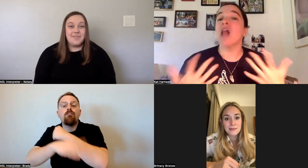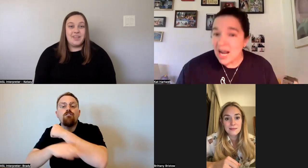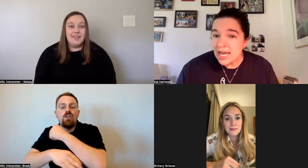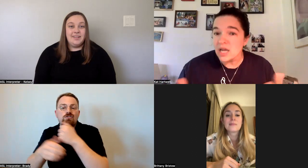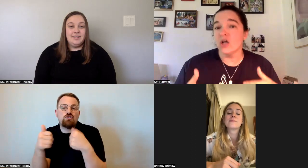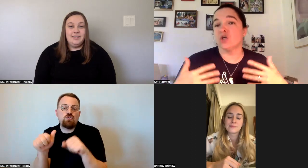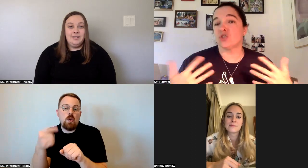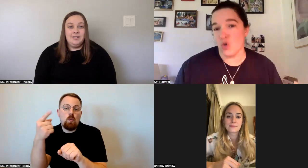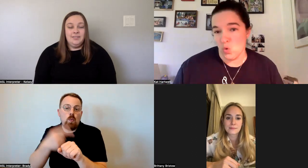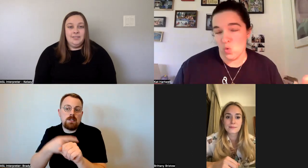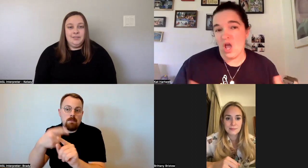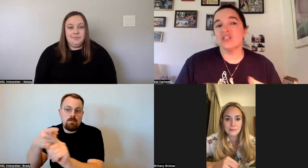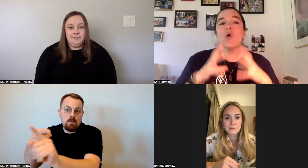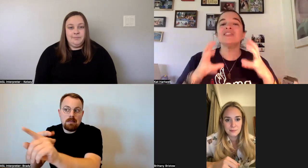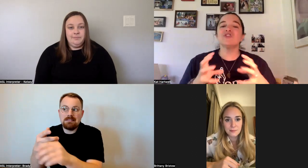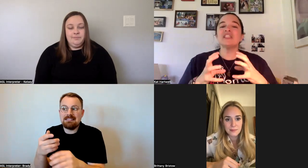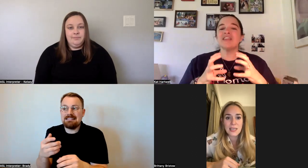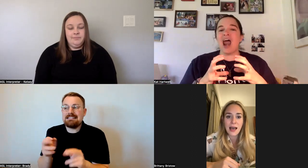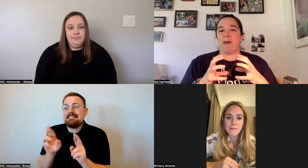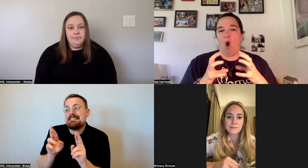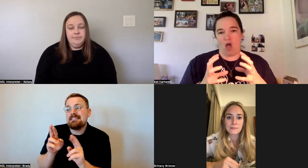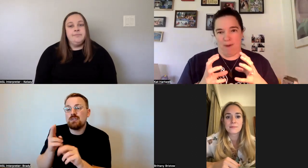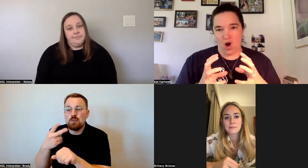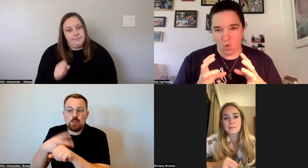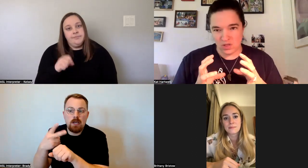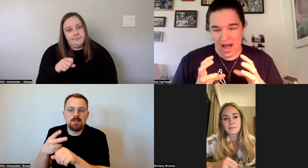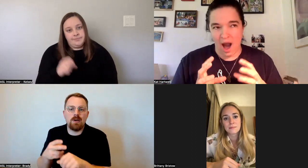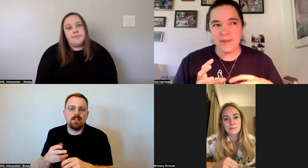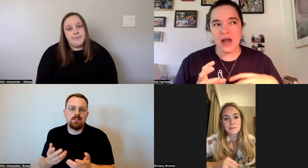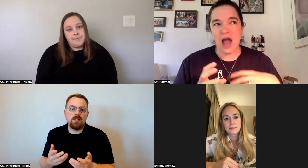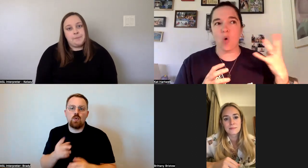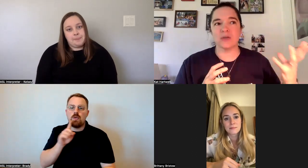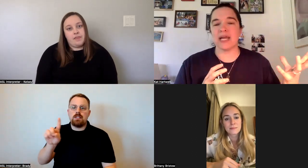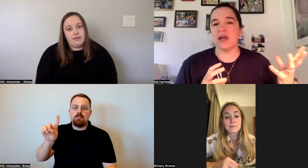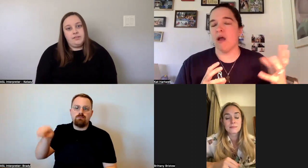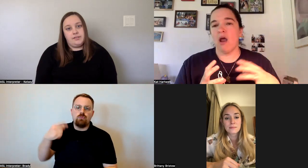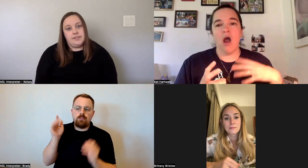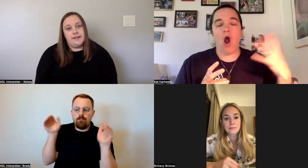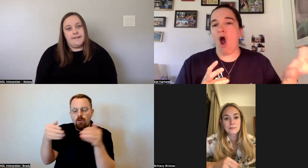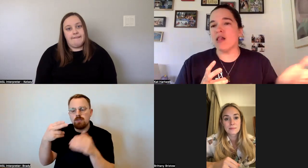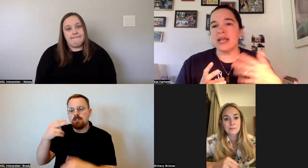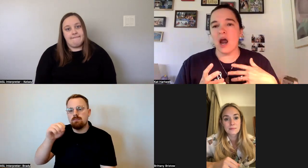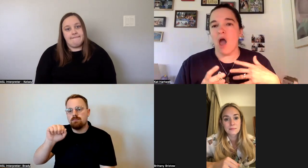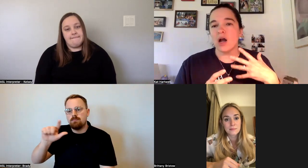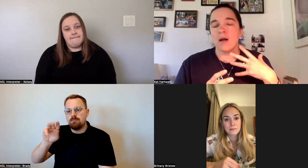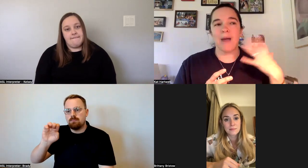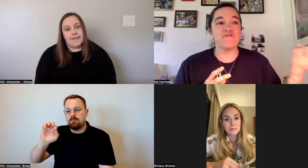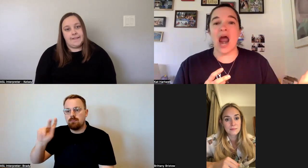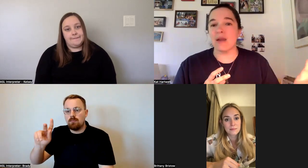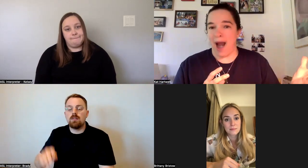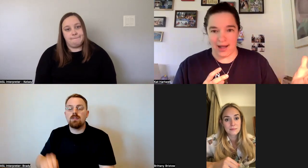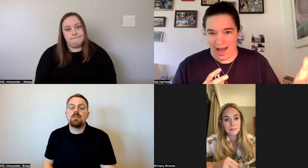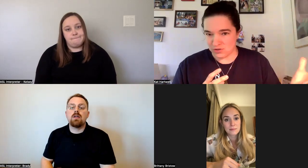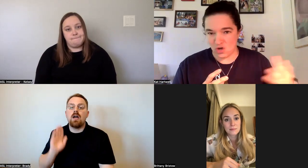If I'm lucky, 2. So just not about Hallmark only. I mean, I'm going to be calling in